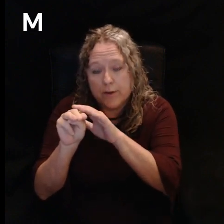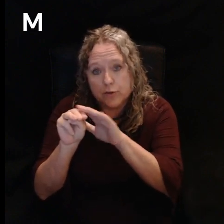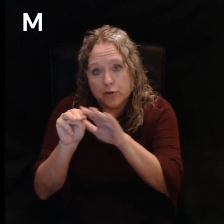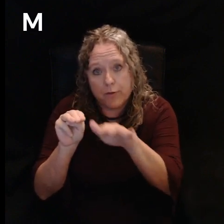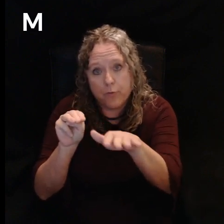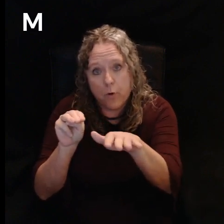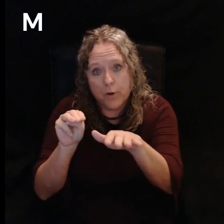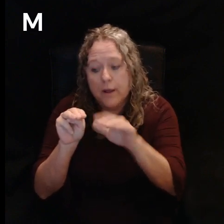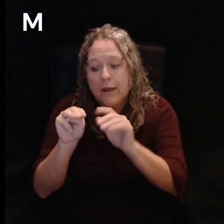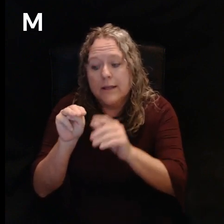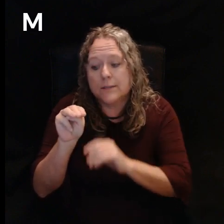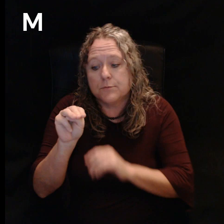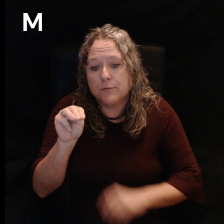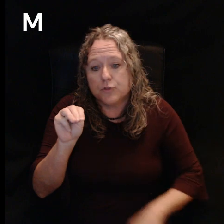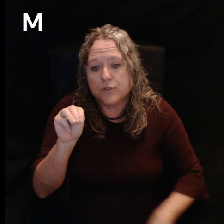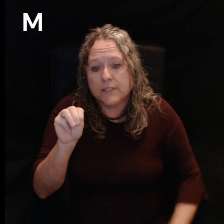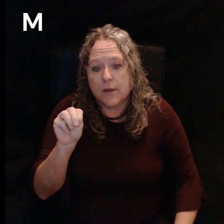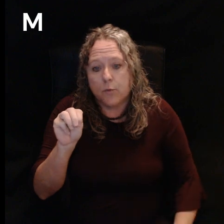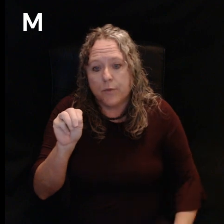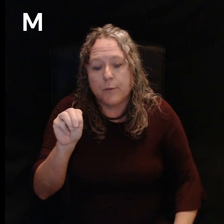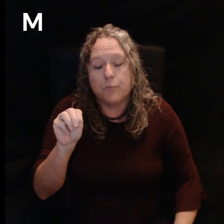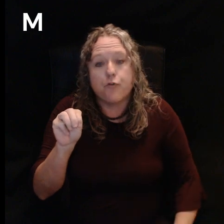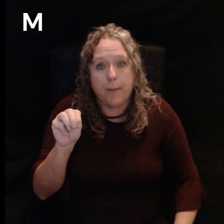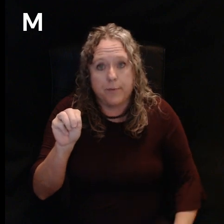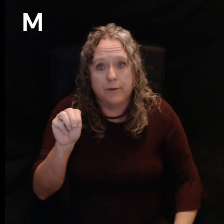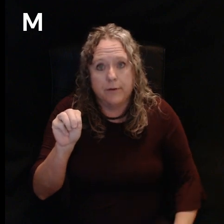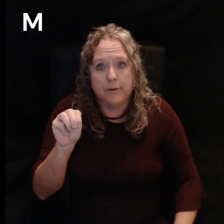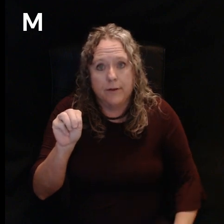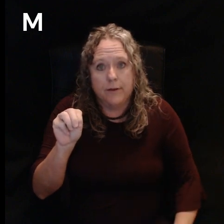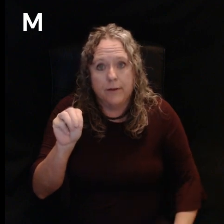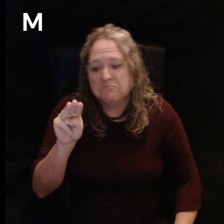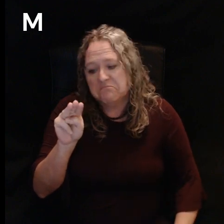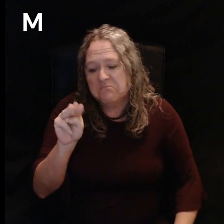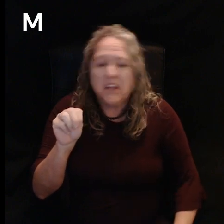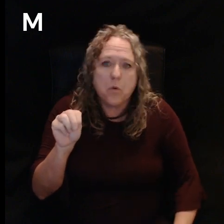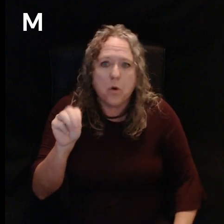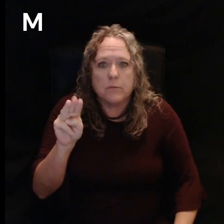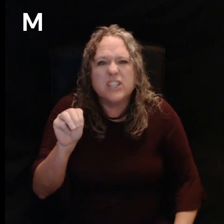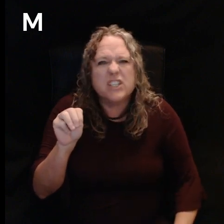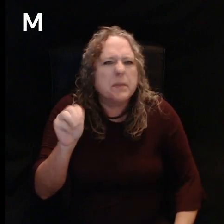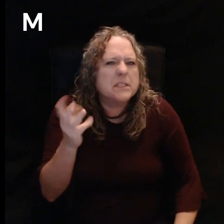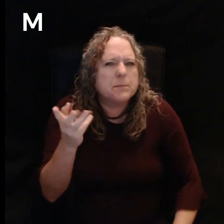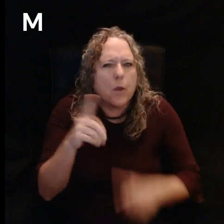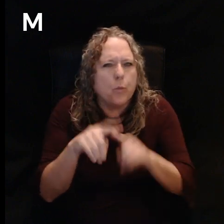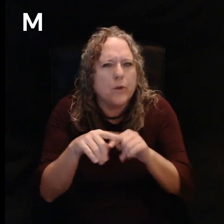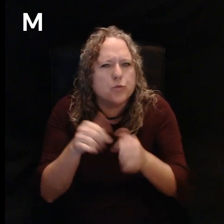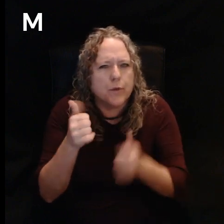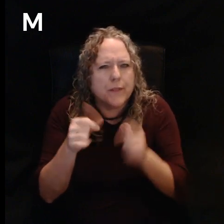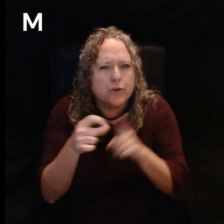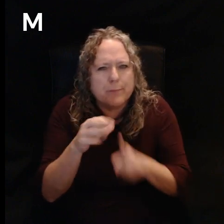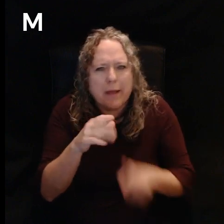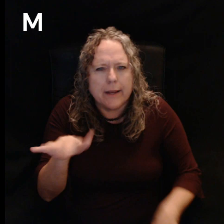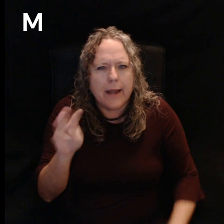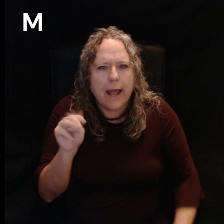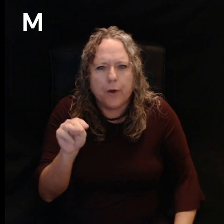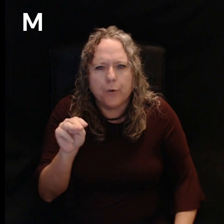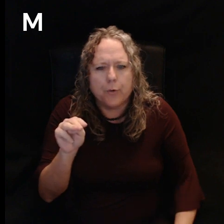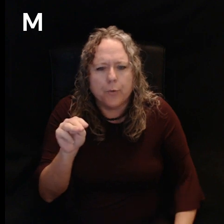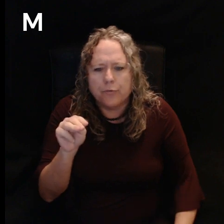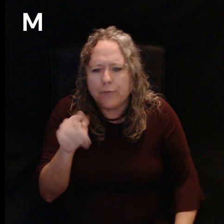fingers straight forward. Sometimes you'll see them with them dropped. Either or, it just depends upon which word that you're spelling, how fast